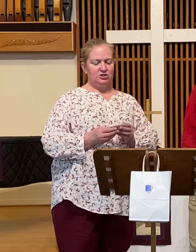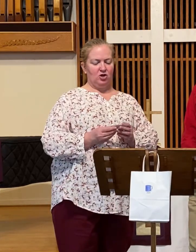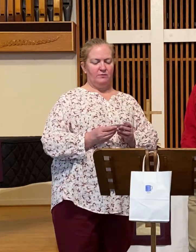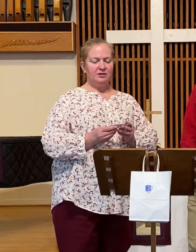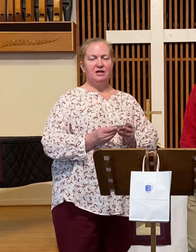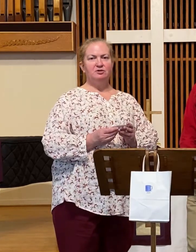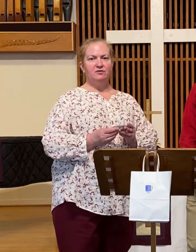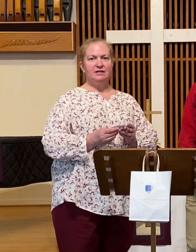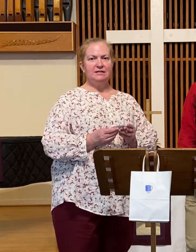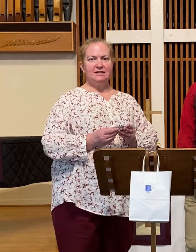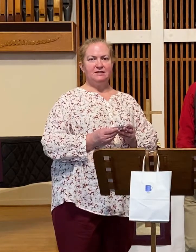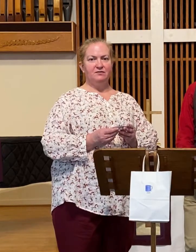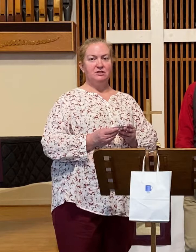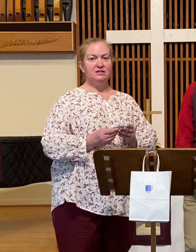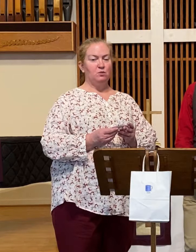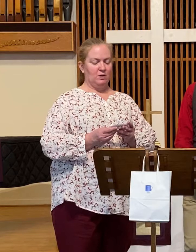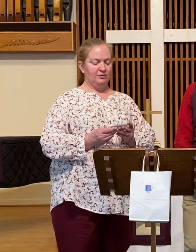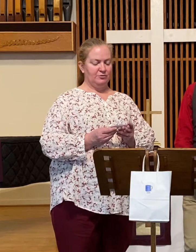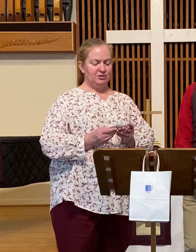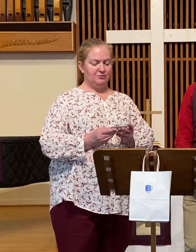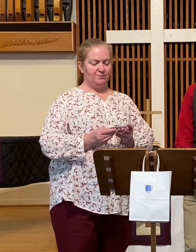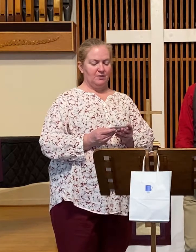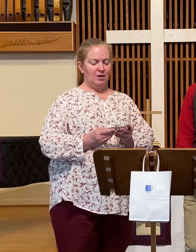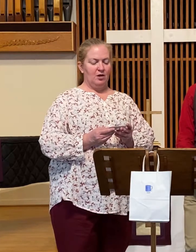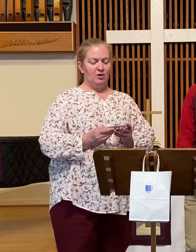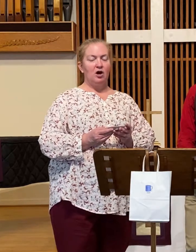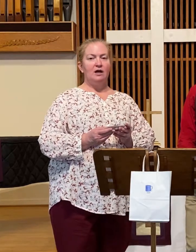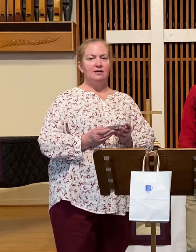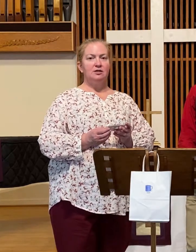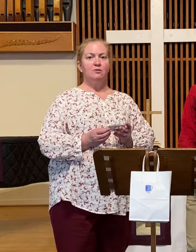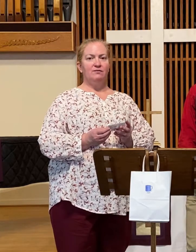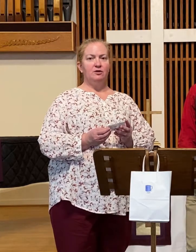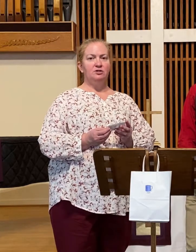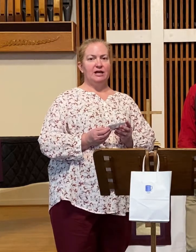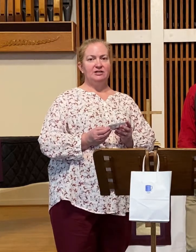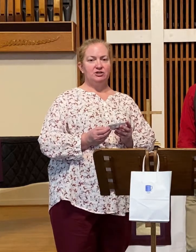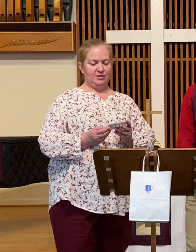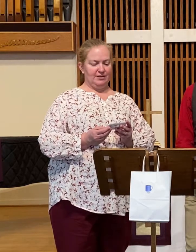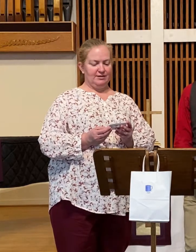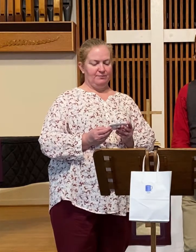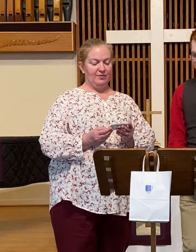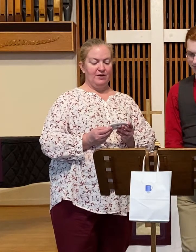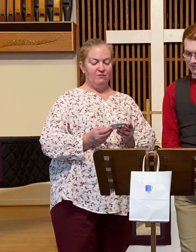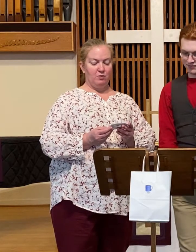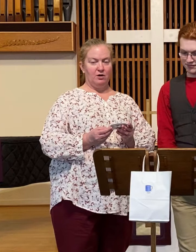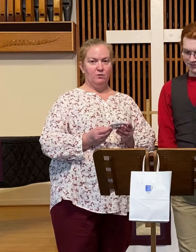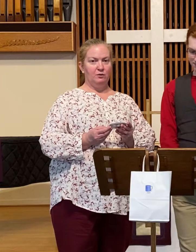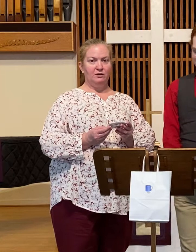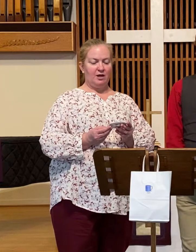Psalm chapter 46, verses 1 through 2. God is our refuge and strength. Therefore, we will not